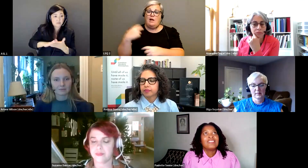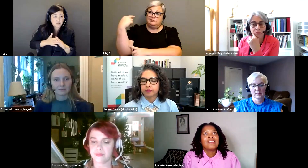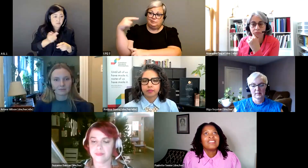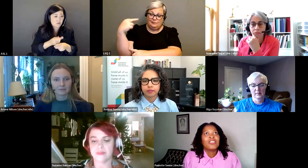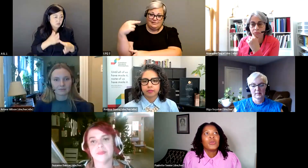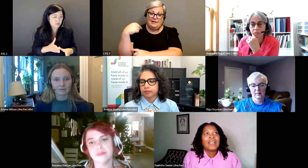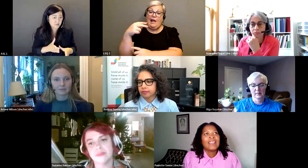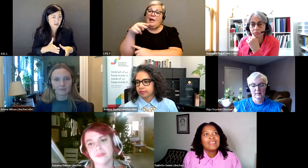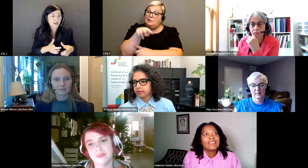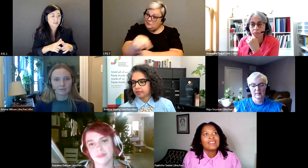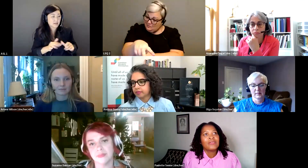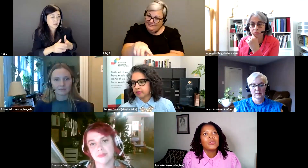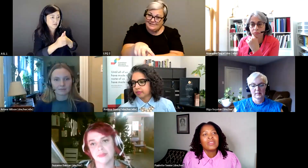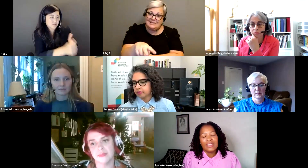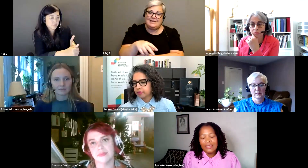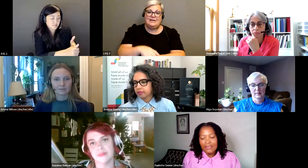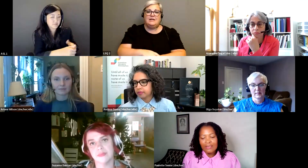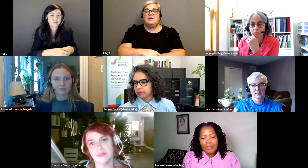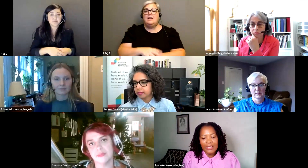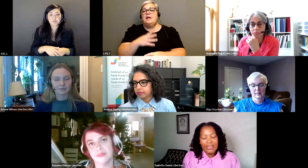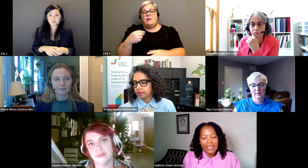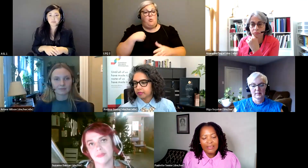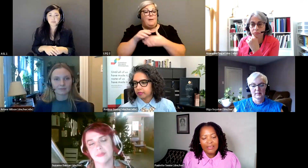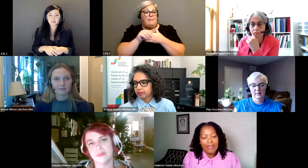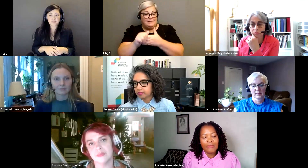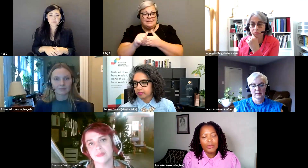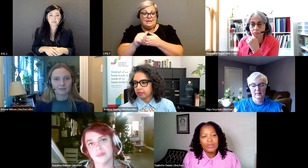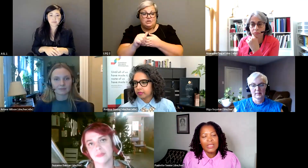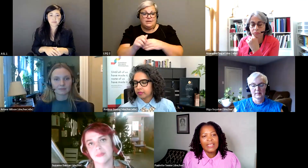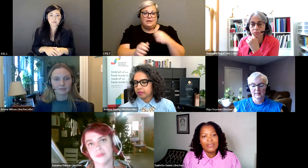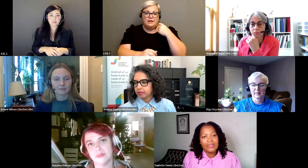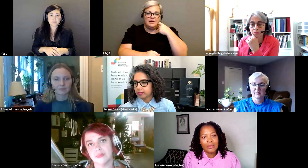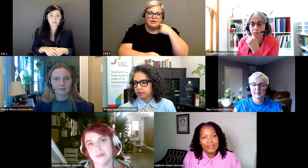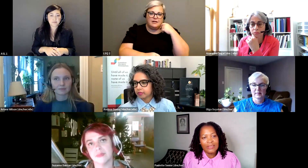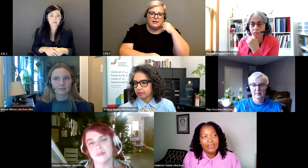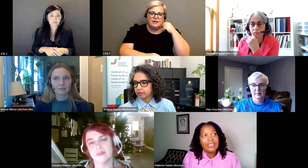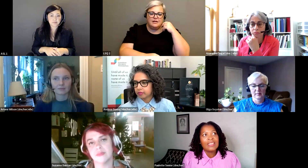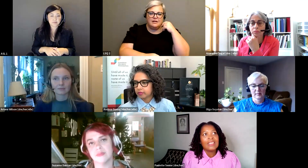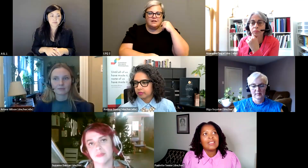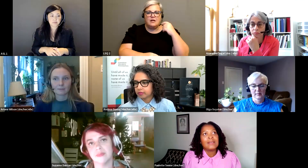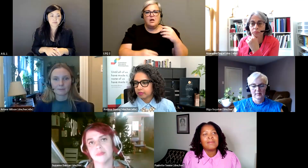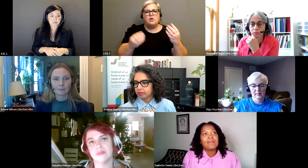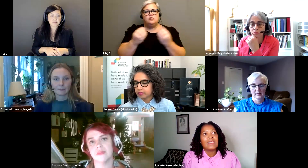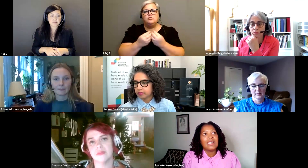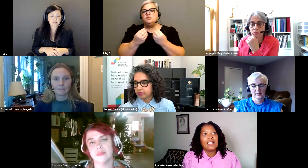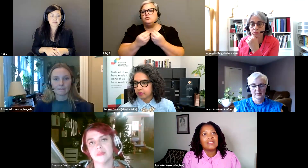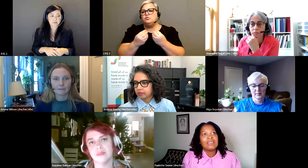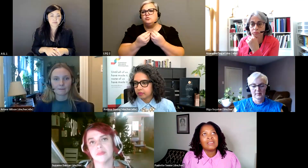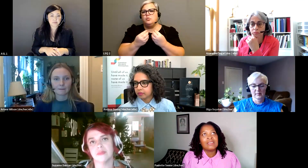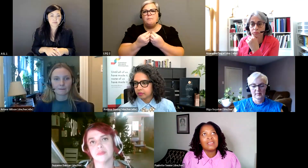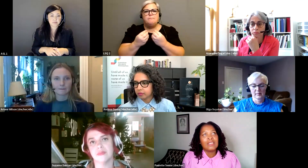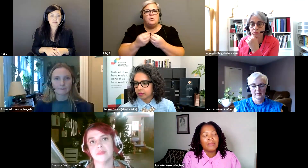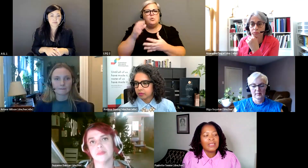And, you know, I guess there are a few things to me that come forward when I hear this question.